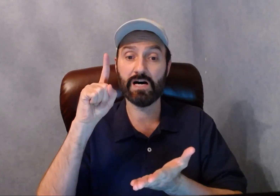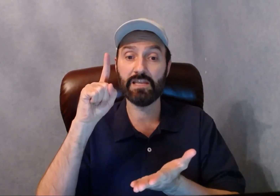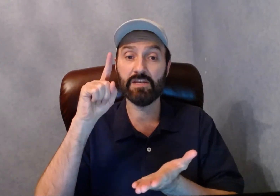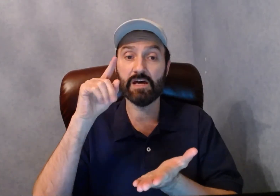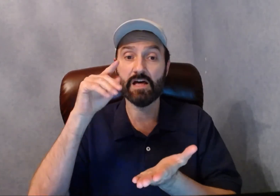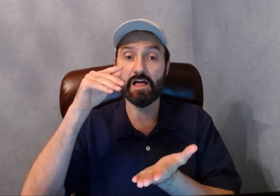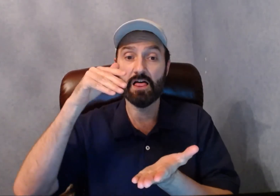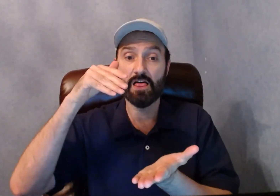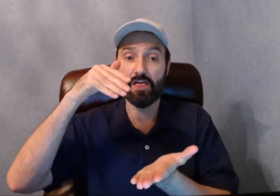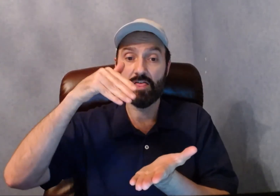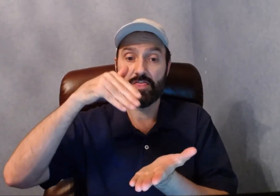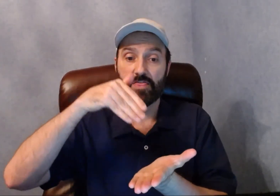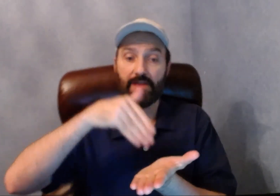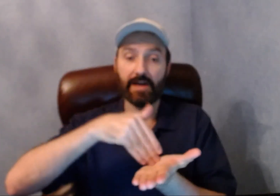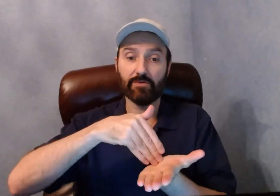1,000.